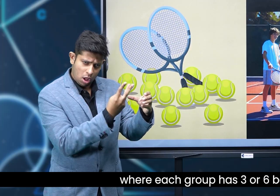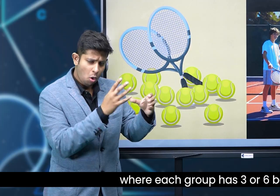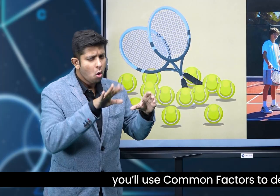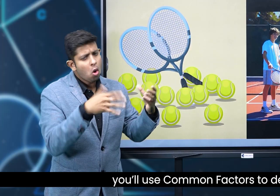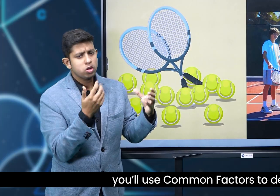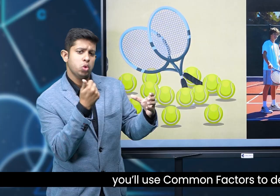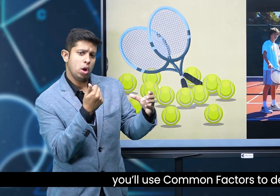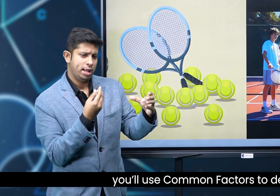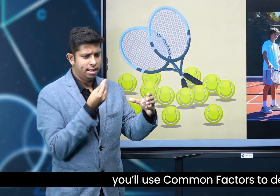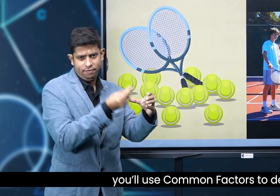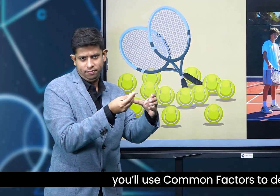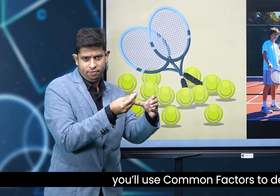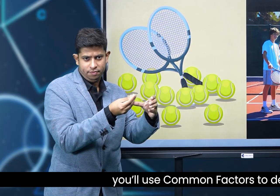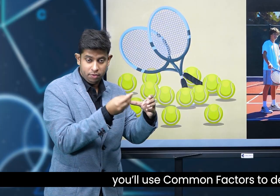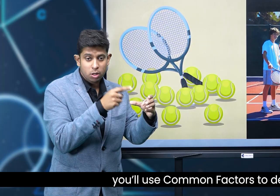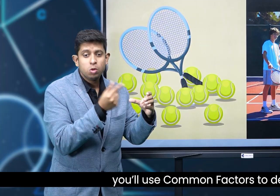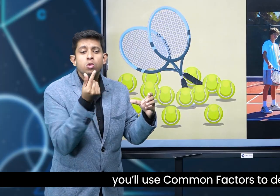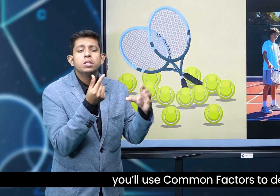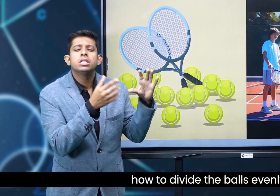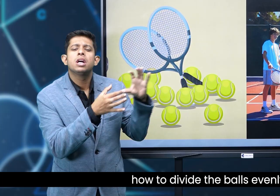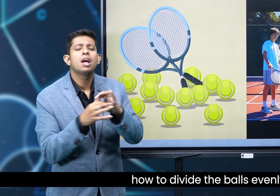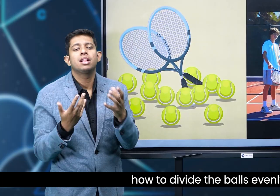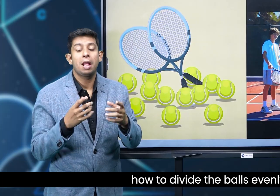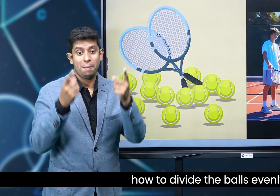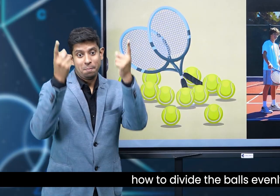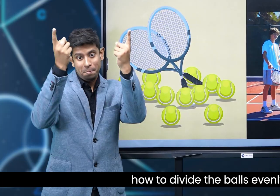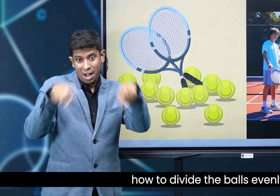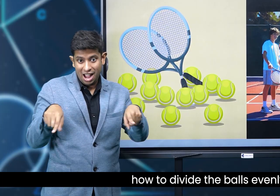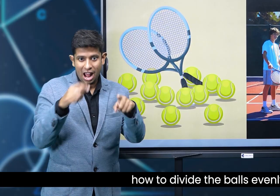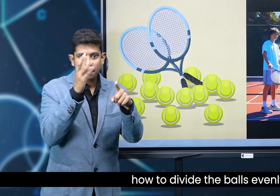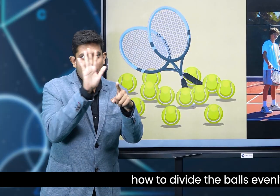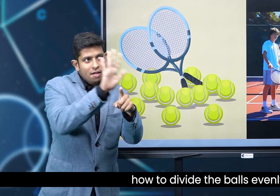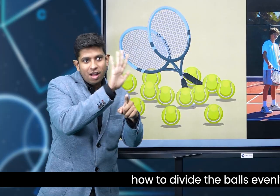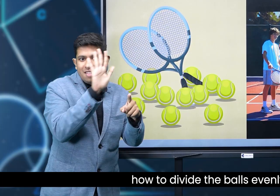you will use common factors to decide how to divide the balls evenly.